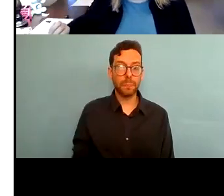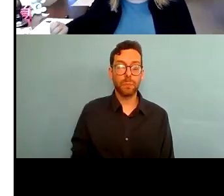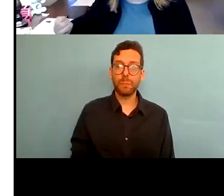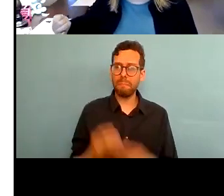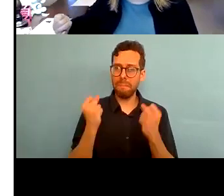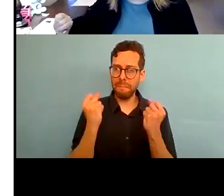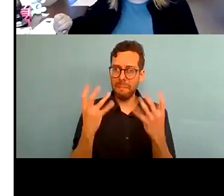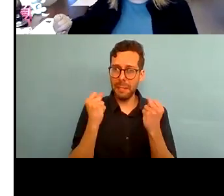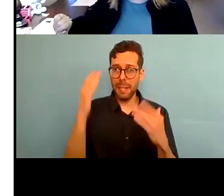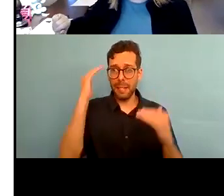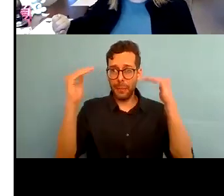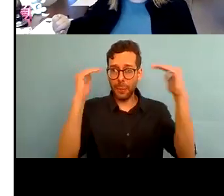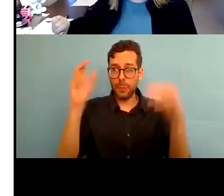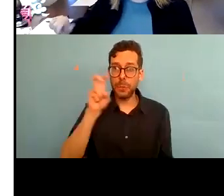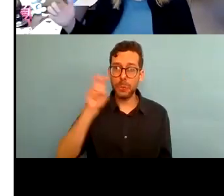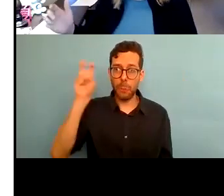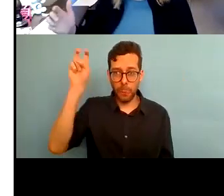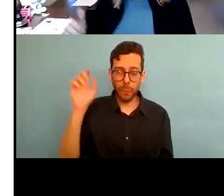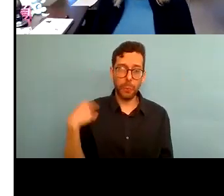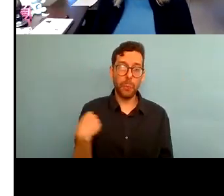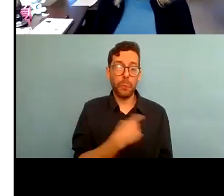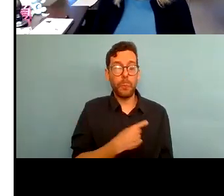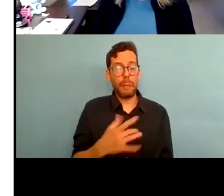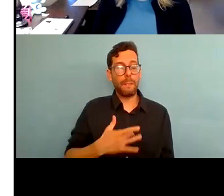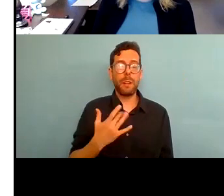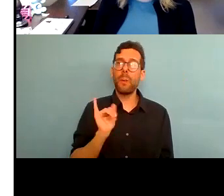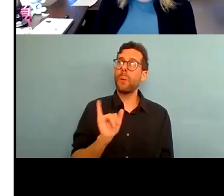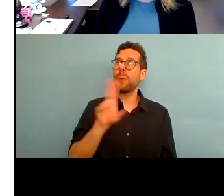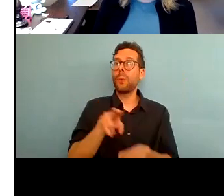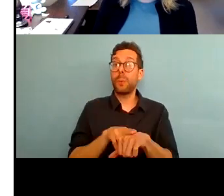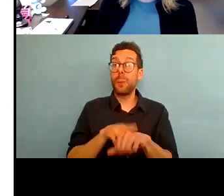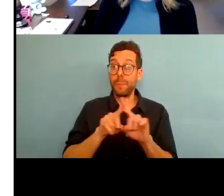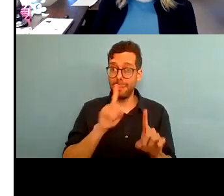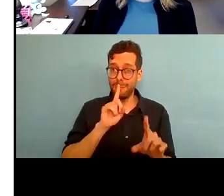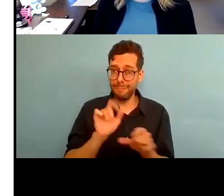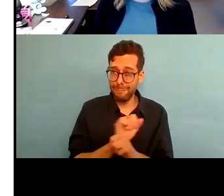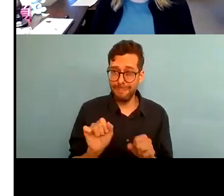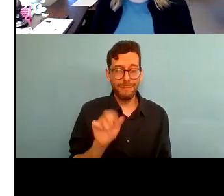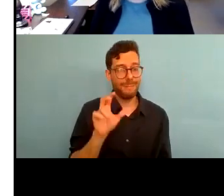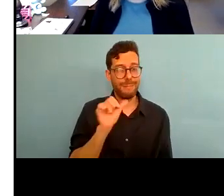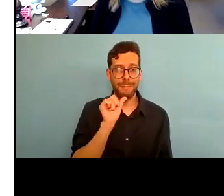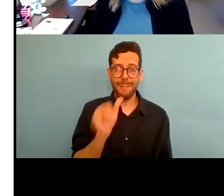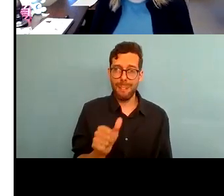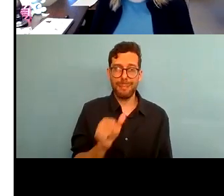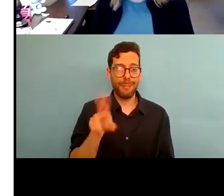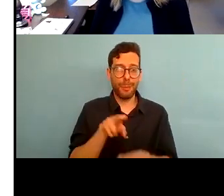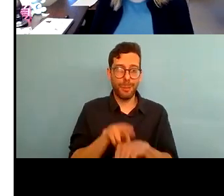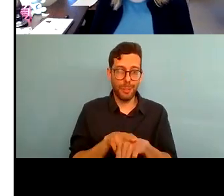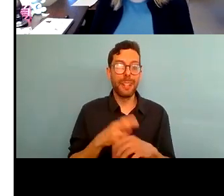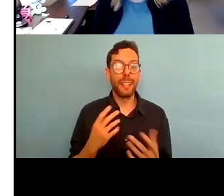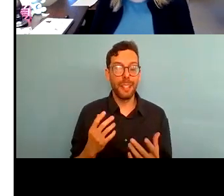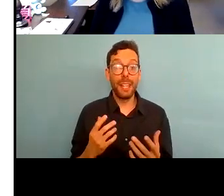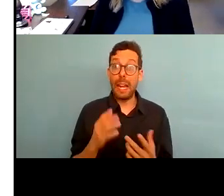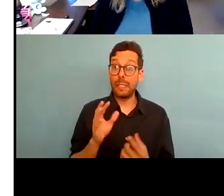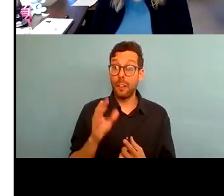adults snore that we often kind of consider it to be normal, but in reality, it's not normal. And so it's especially not normal for